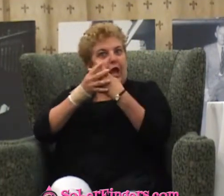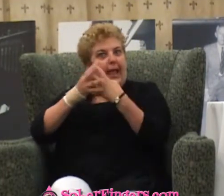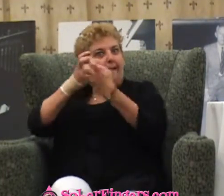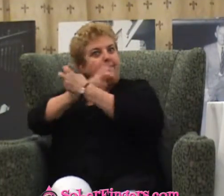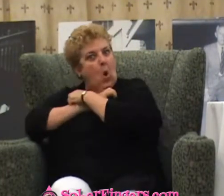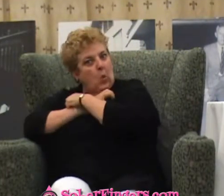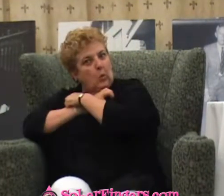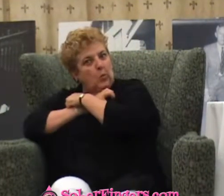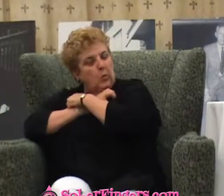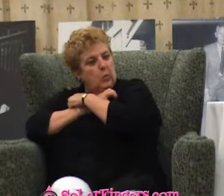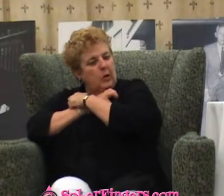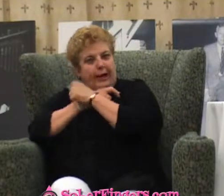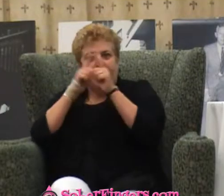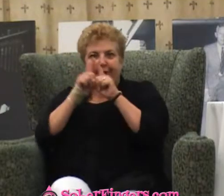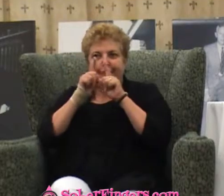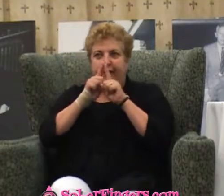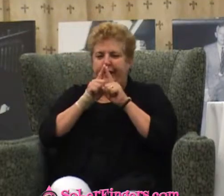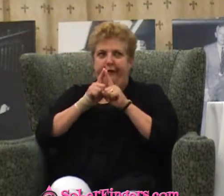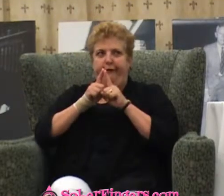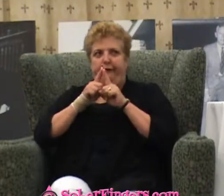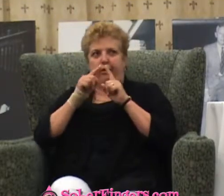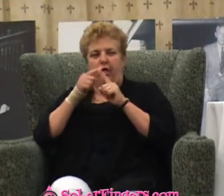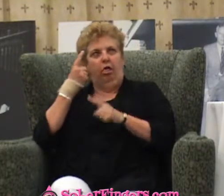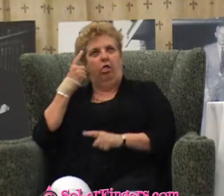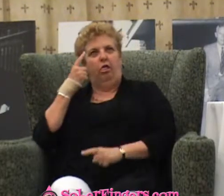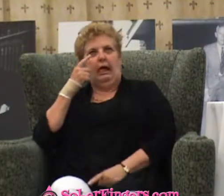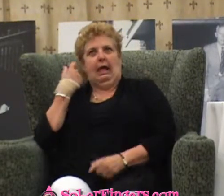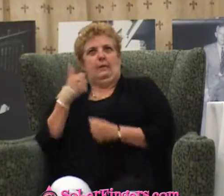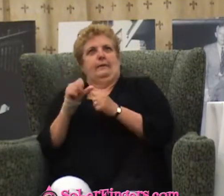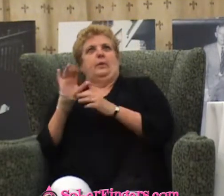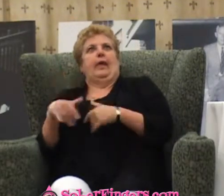It's like a big leap for them. And I guess it was for me.